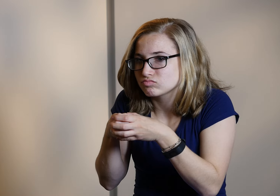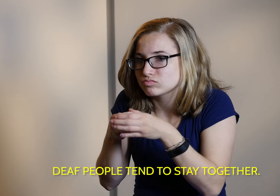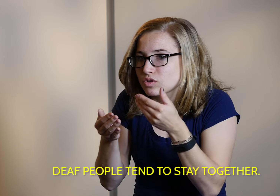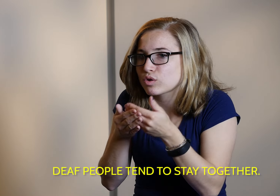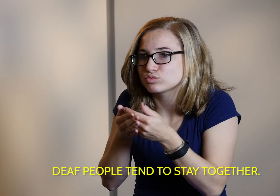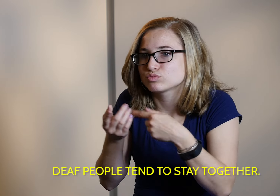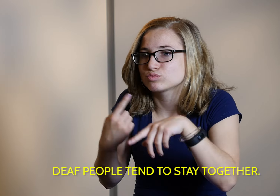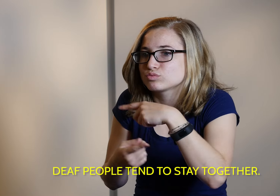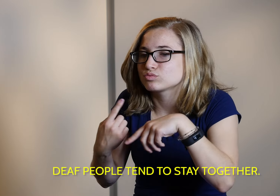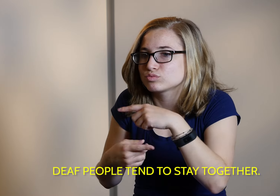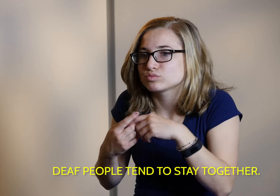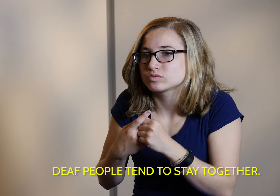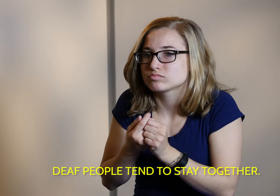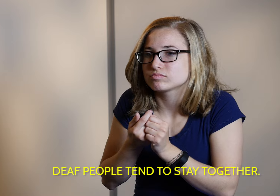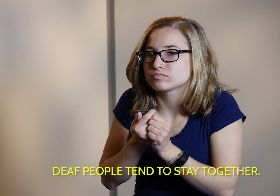Deaf people tend to stay together.